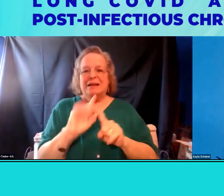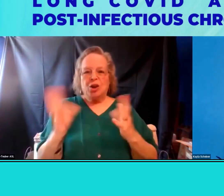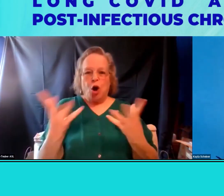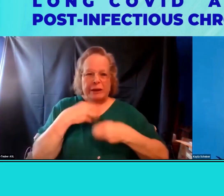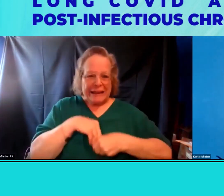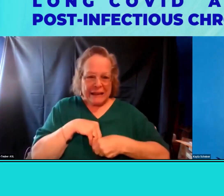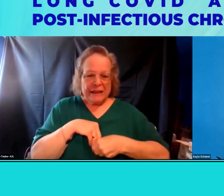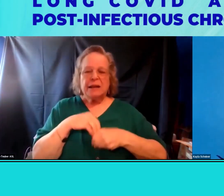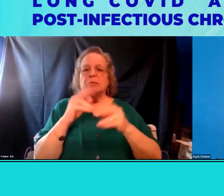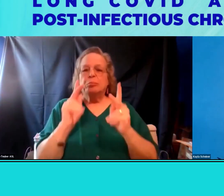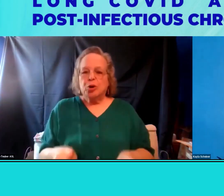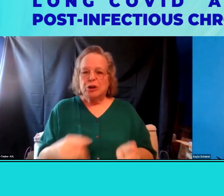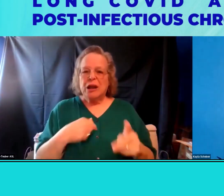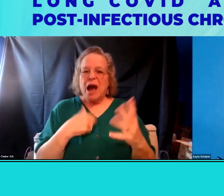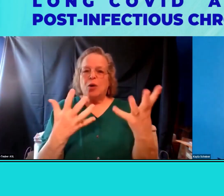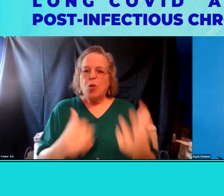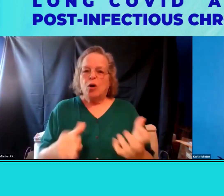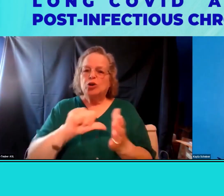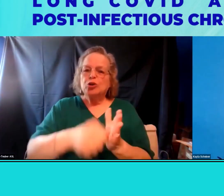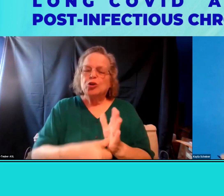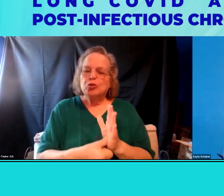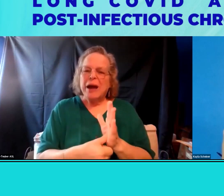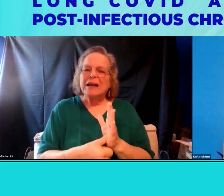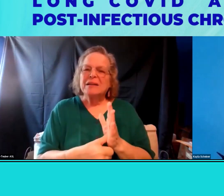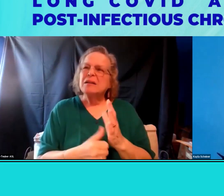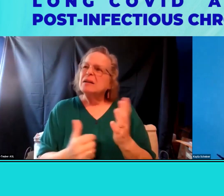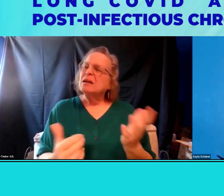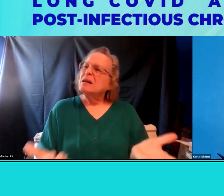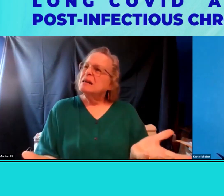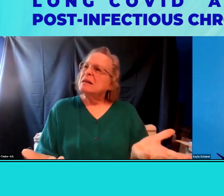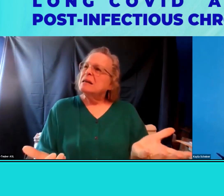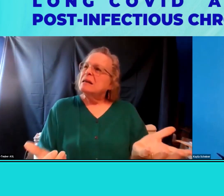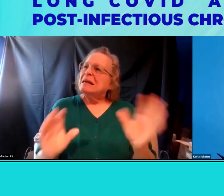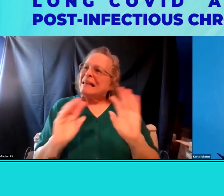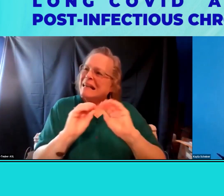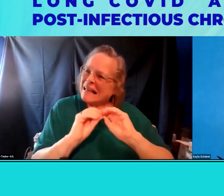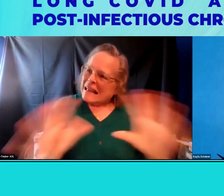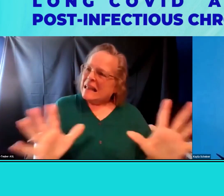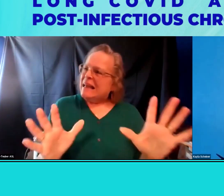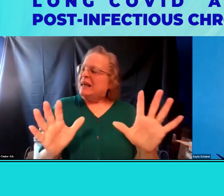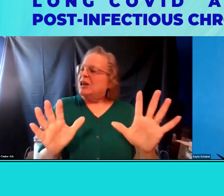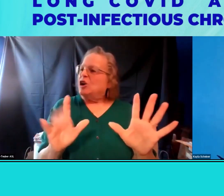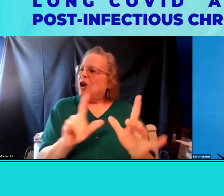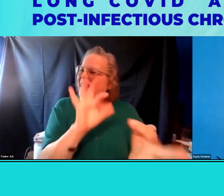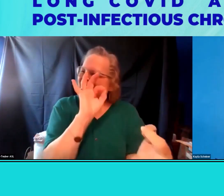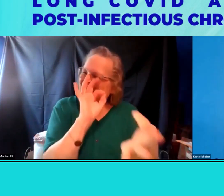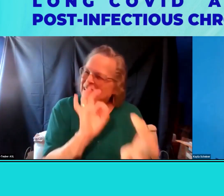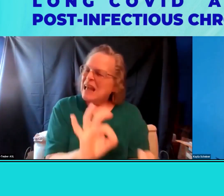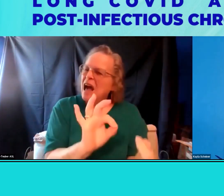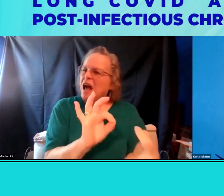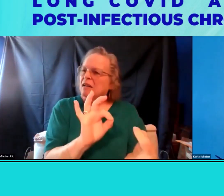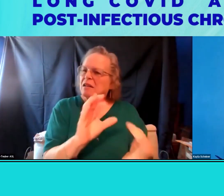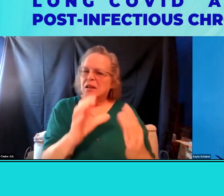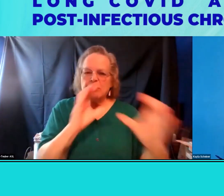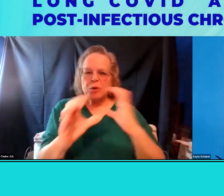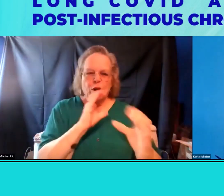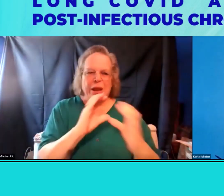I want to stress the importance of clear and exact communication.